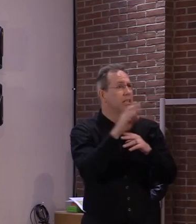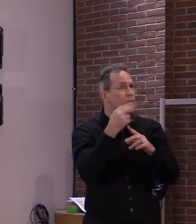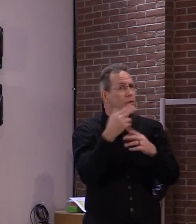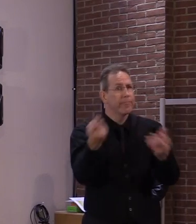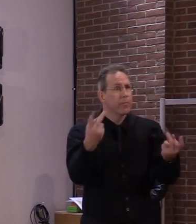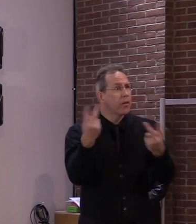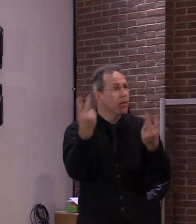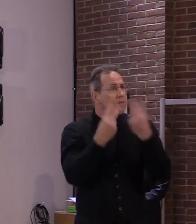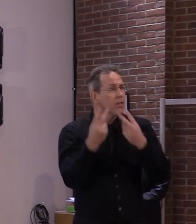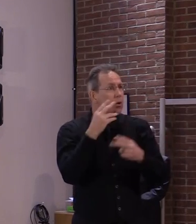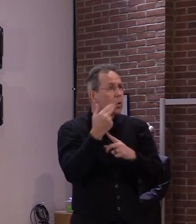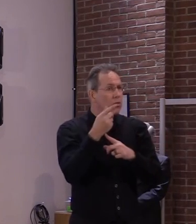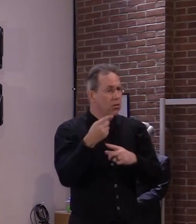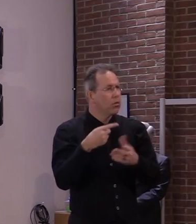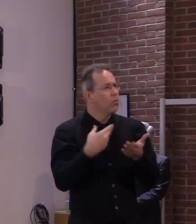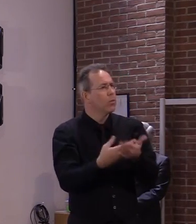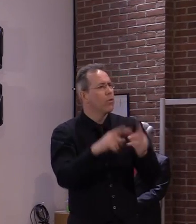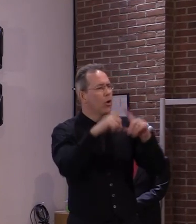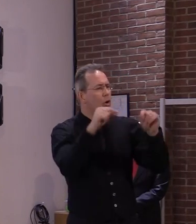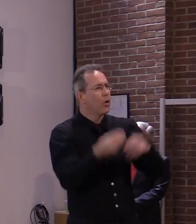on. Perfect. ACCD.